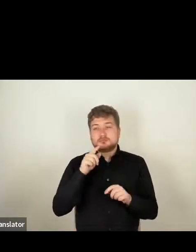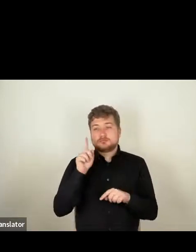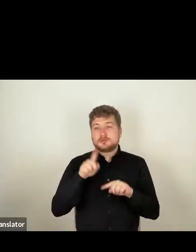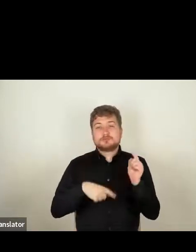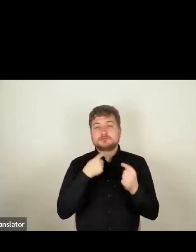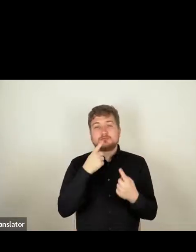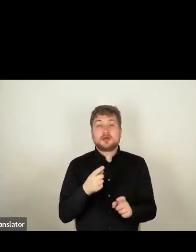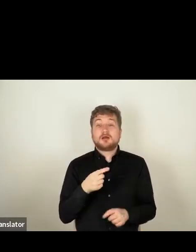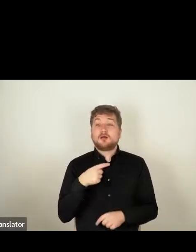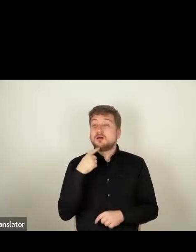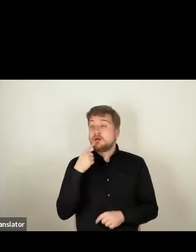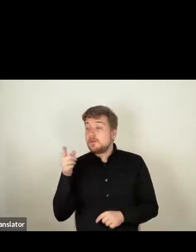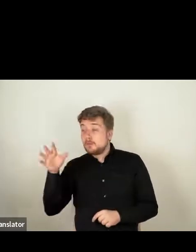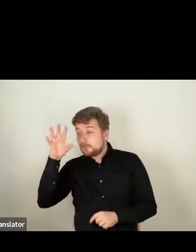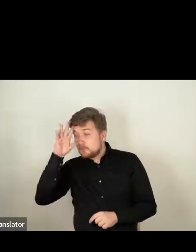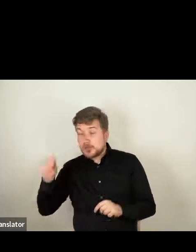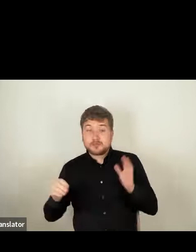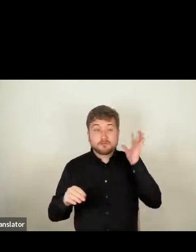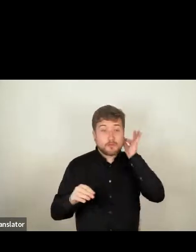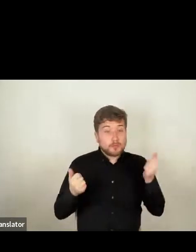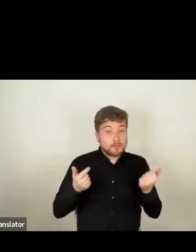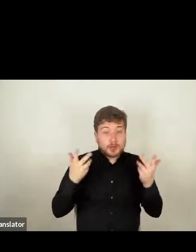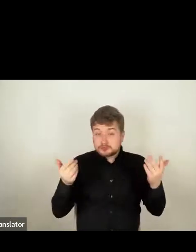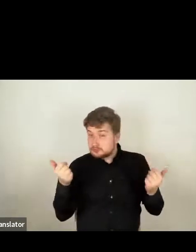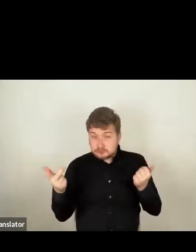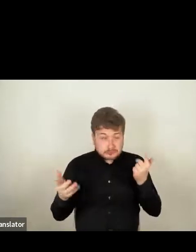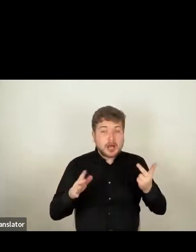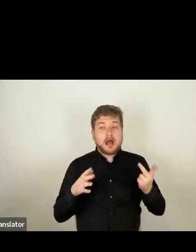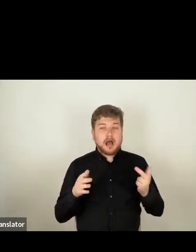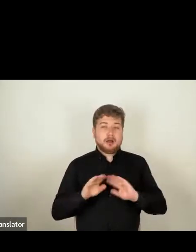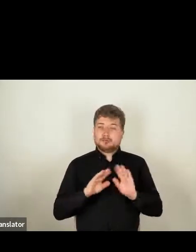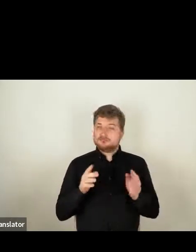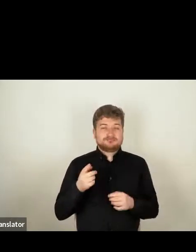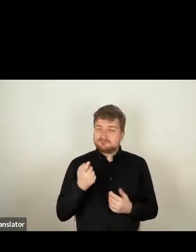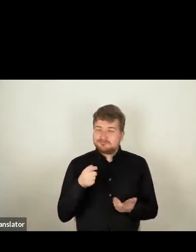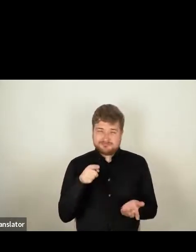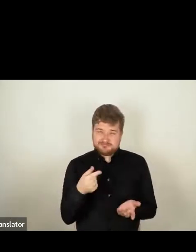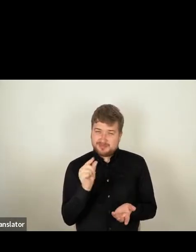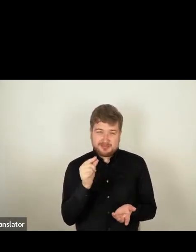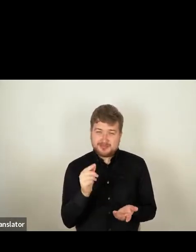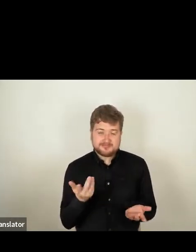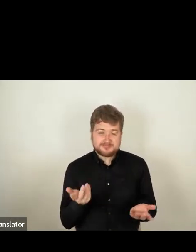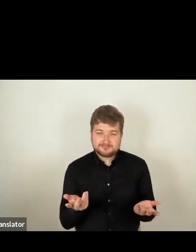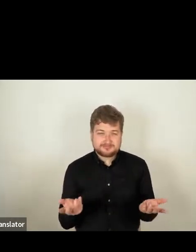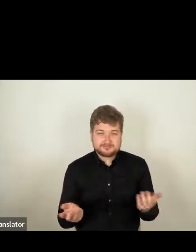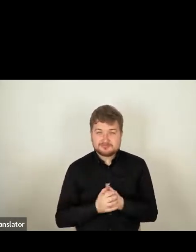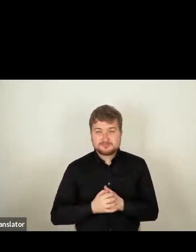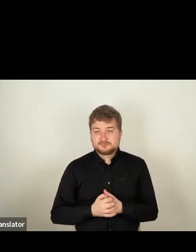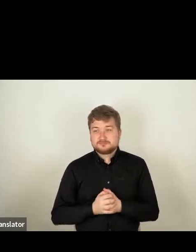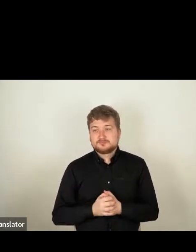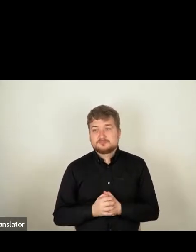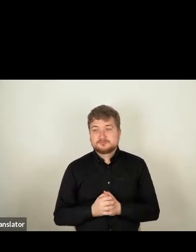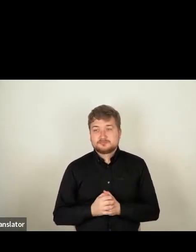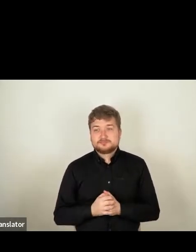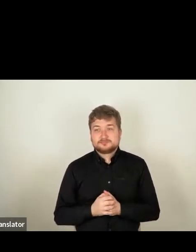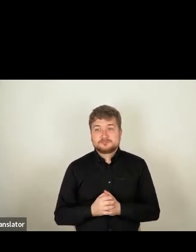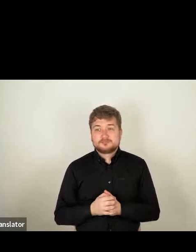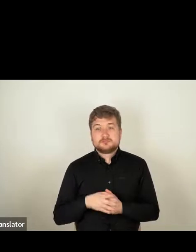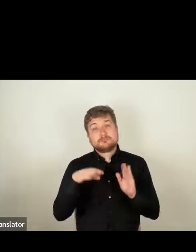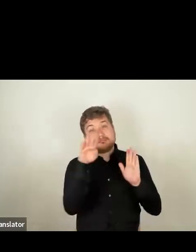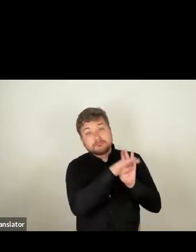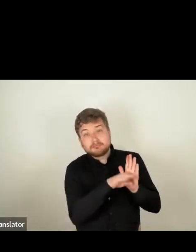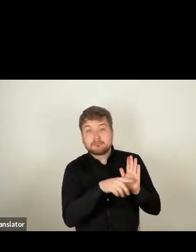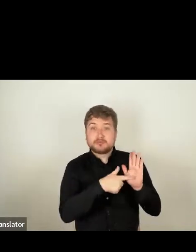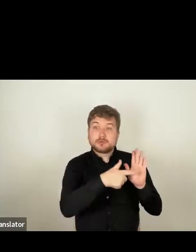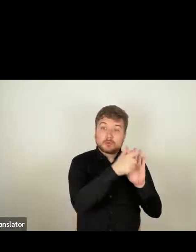how they're faring and fix it. That isn't the only way of dealing with it, not just with legislation, policies, etc. We also need to reach